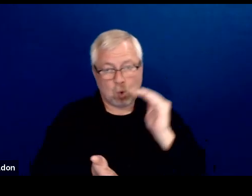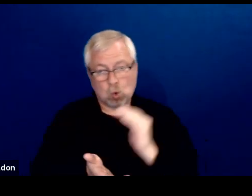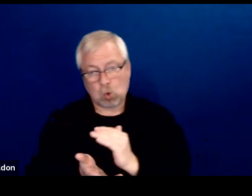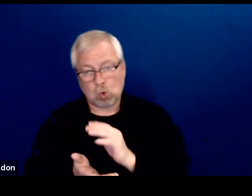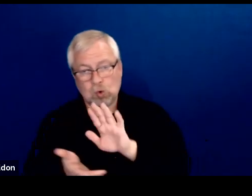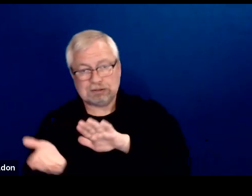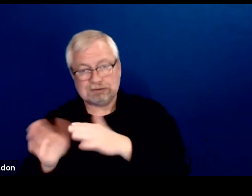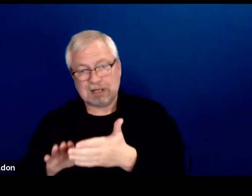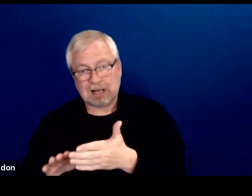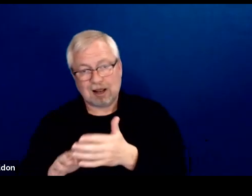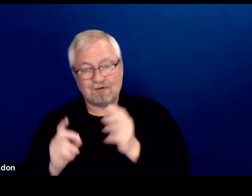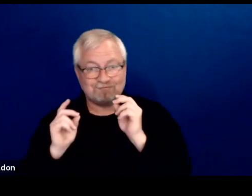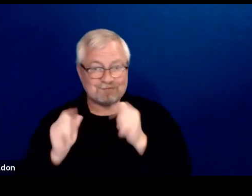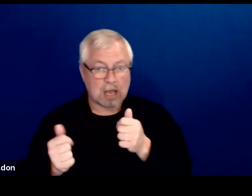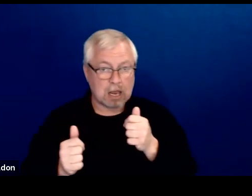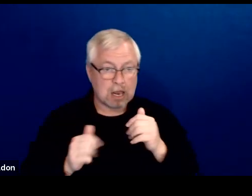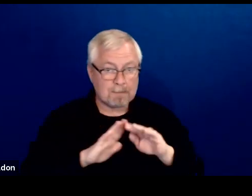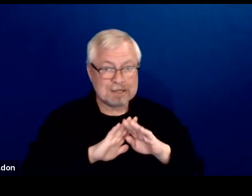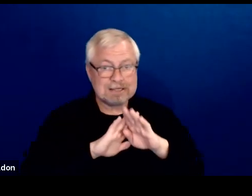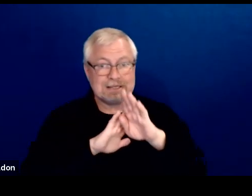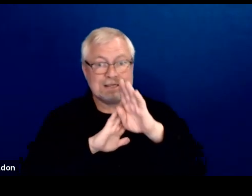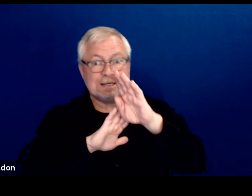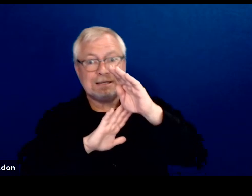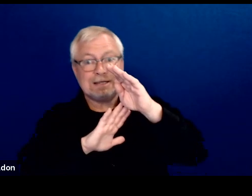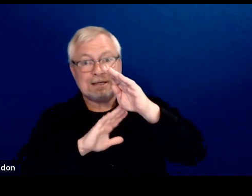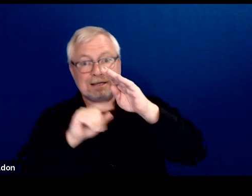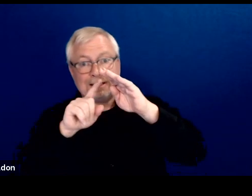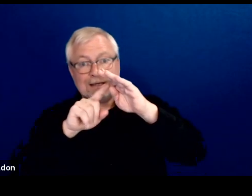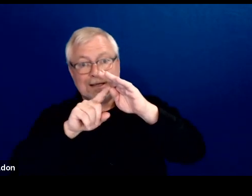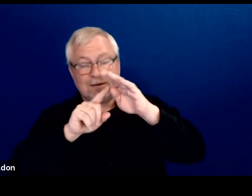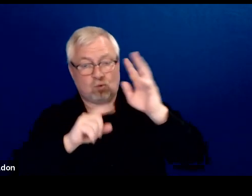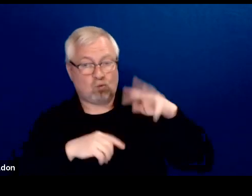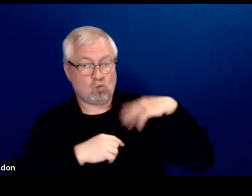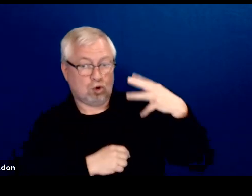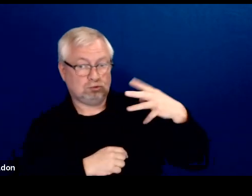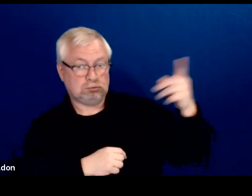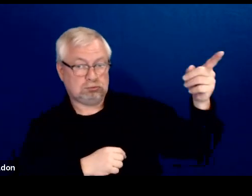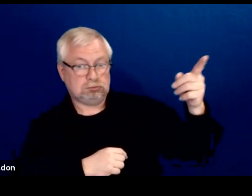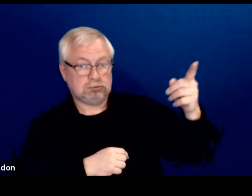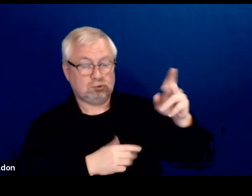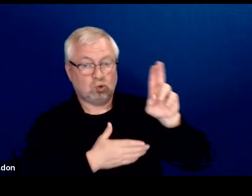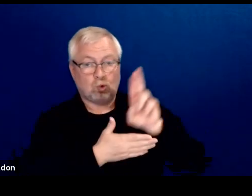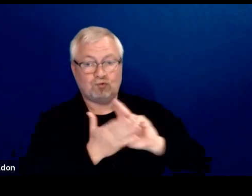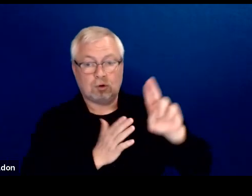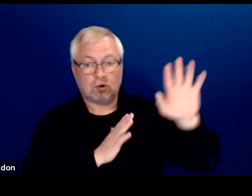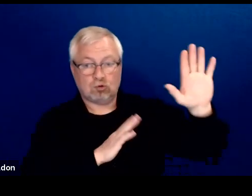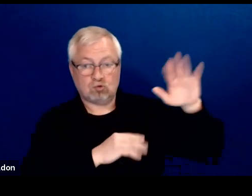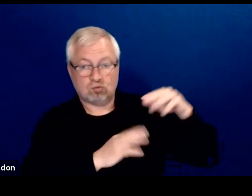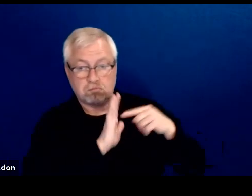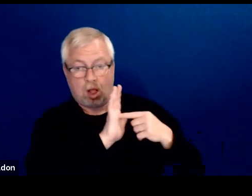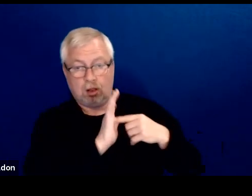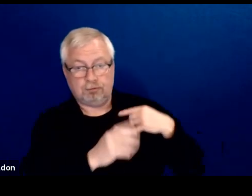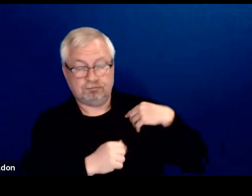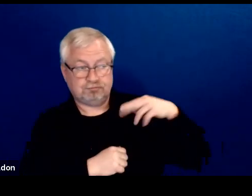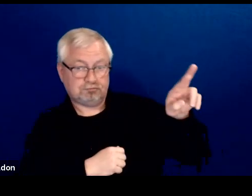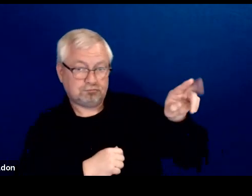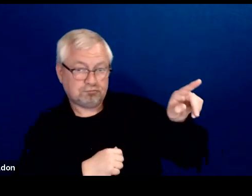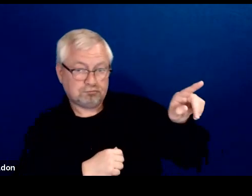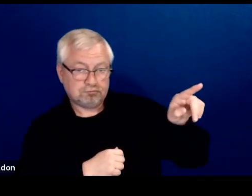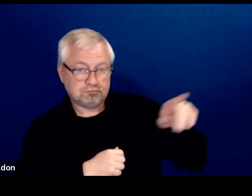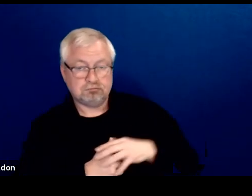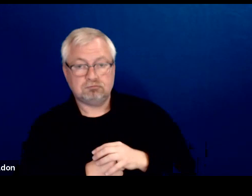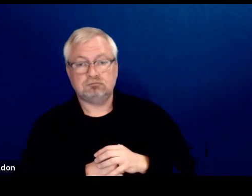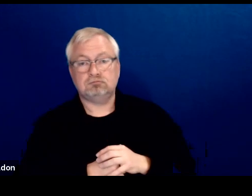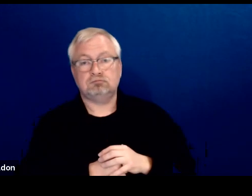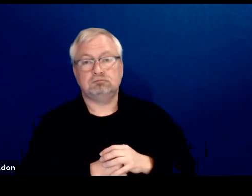peak. And we keep hearing about the Washington model and why is that so much lower in terms of deaths. We're trying to understand that too. We're also,